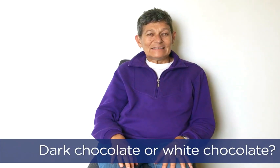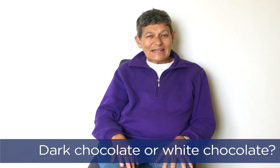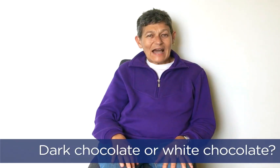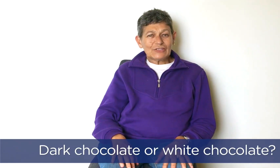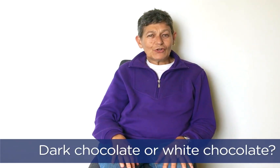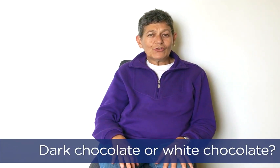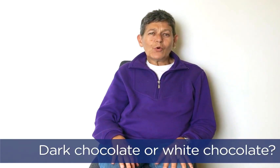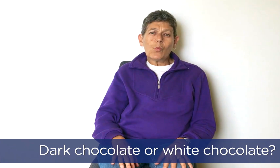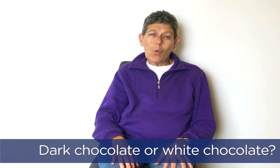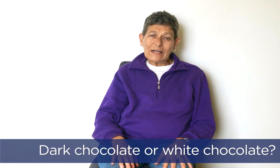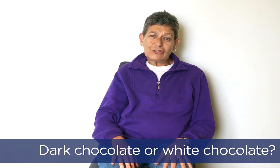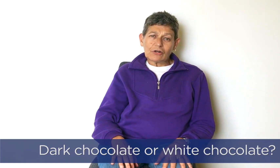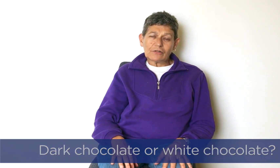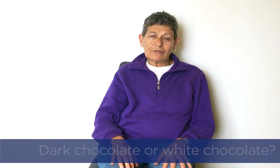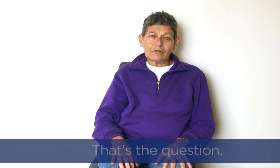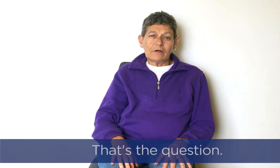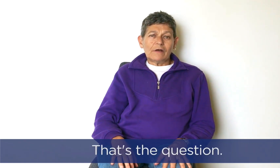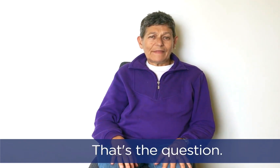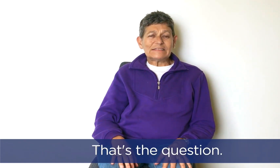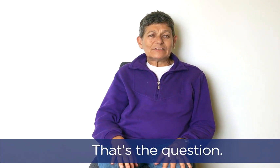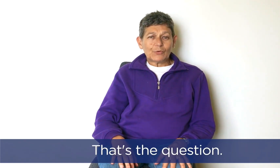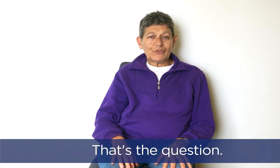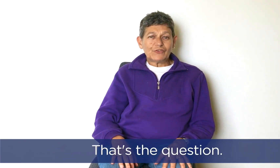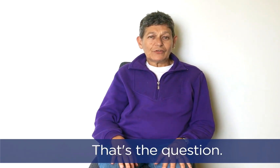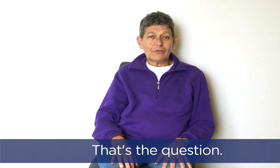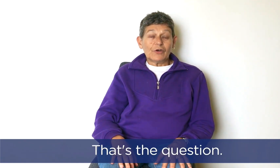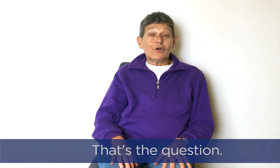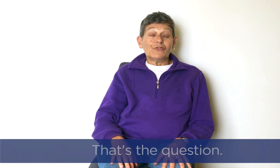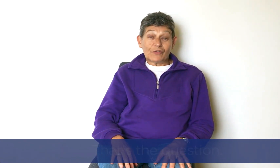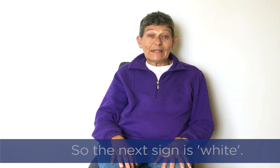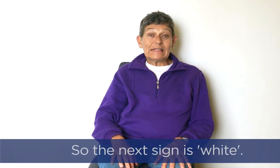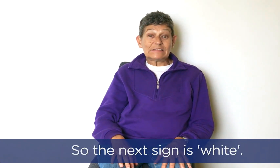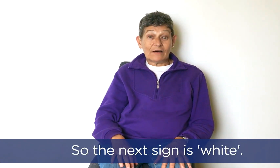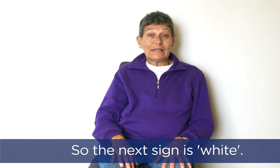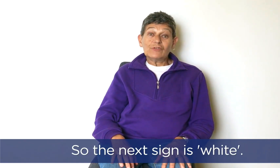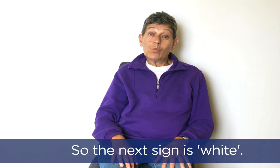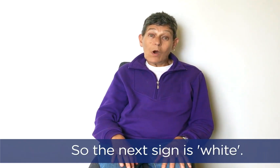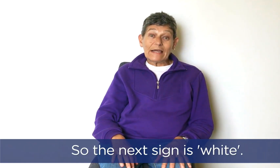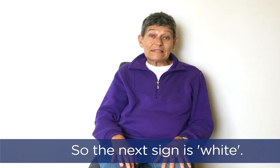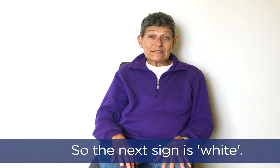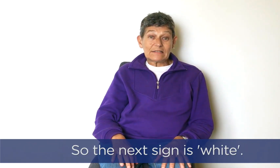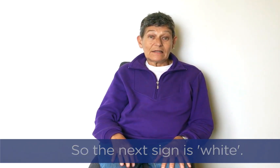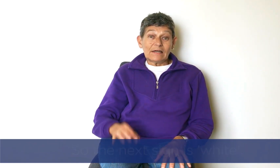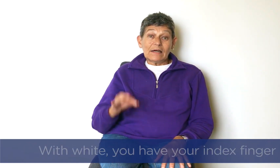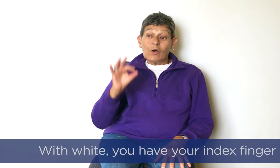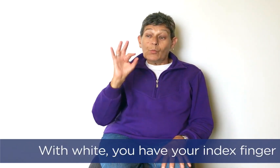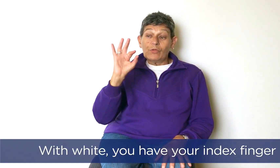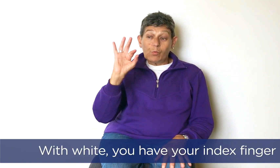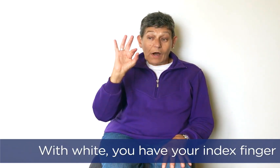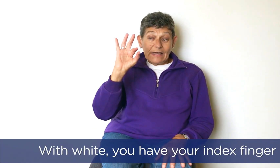Dark chocolate or white chocolate? That's the question. So the next sign is white. With